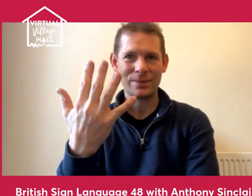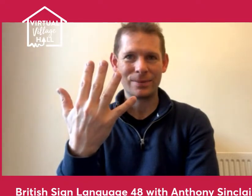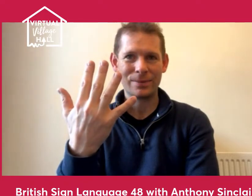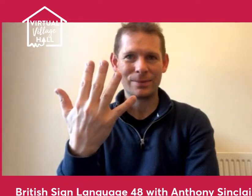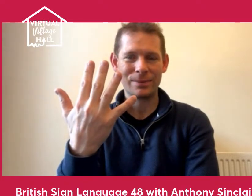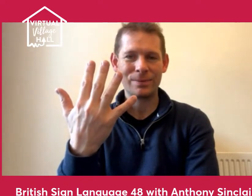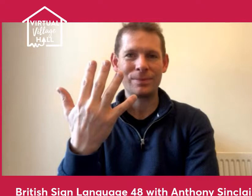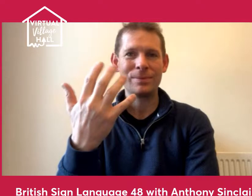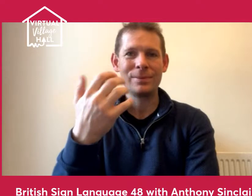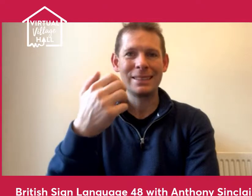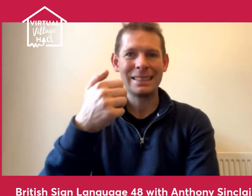5,